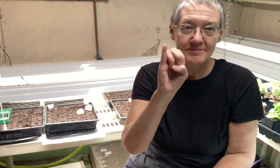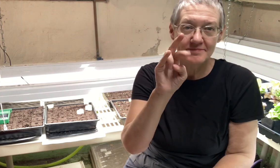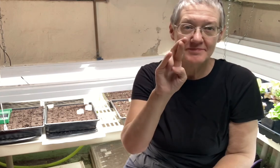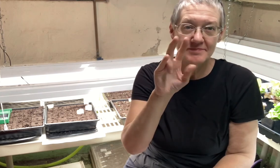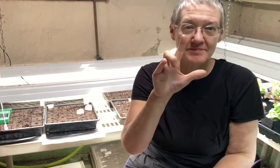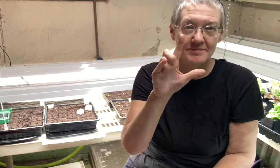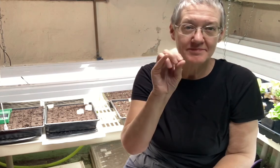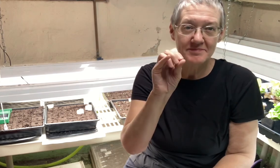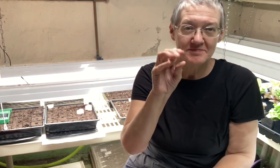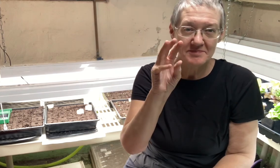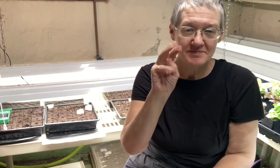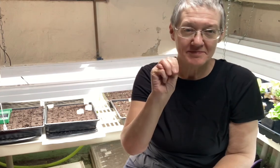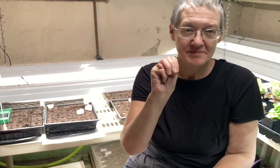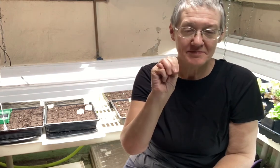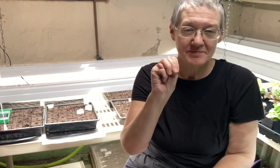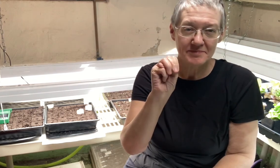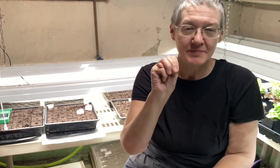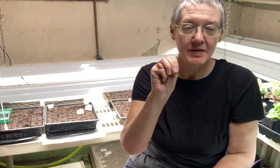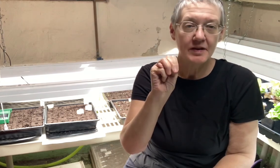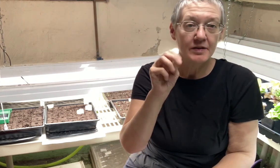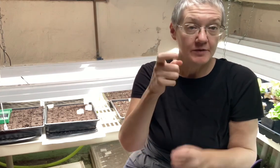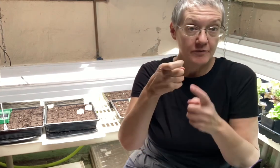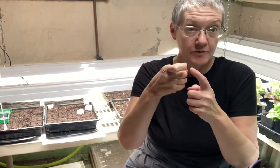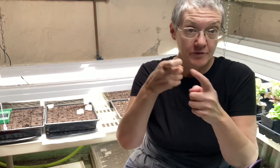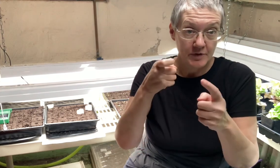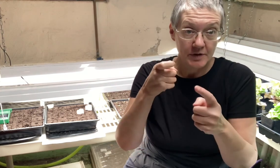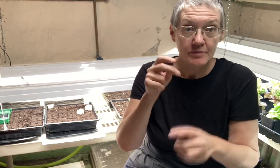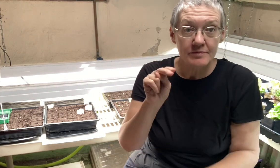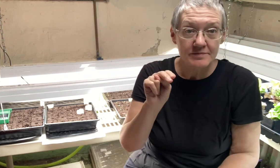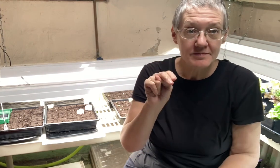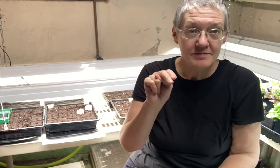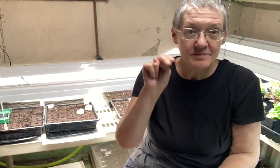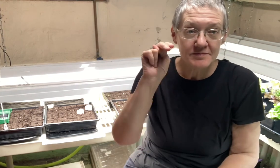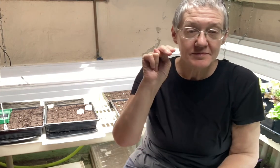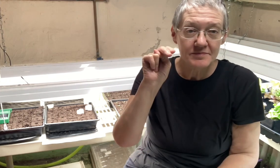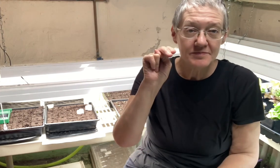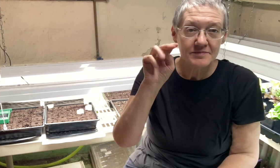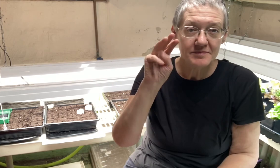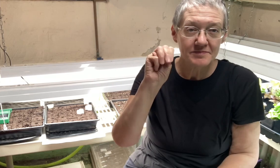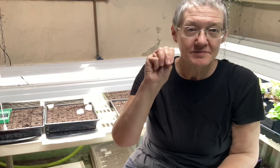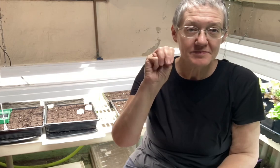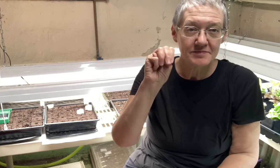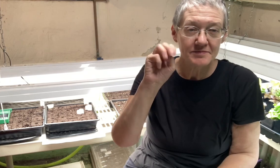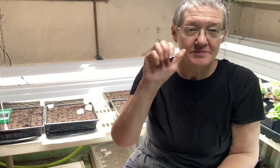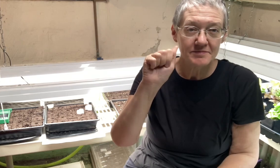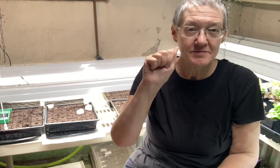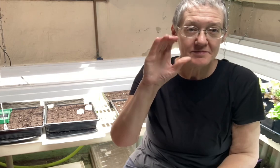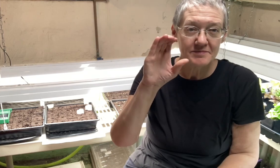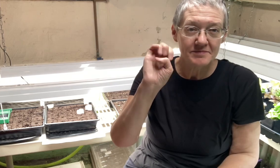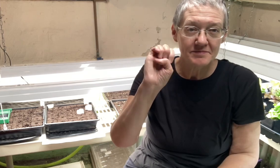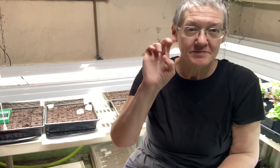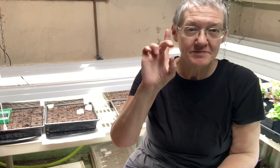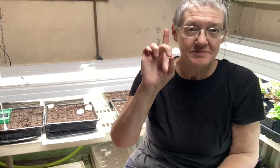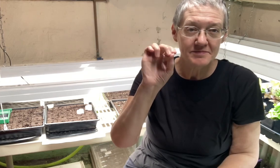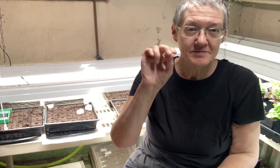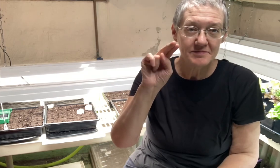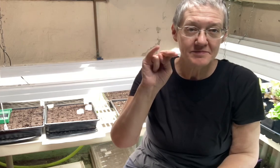grilling. It is an heirloom variety. And it's from northern